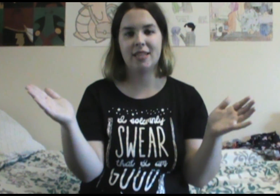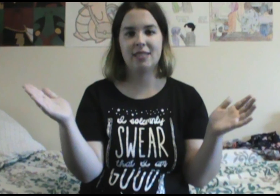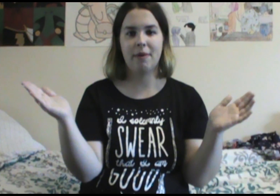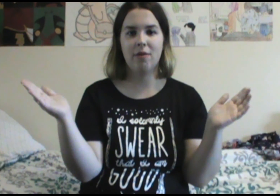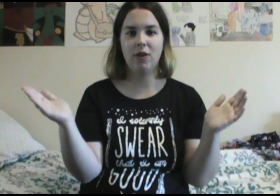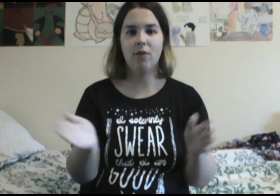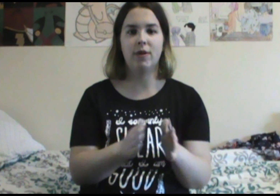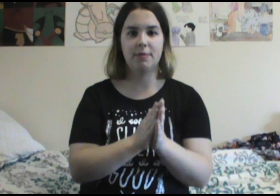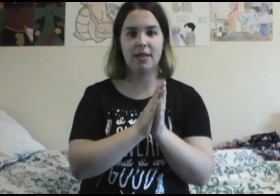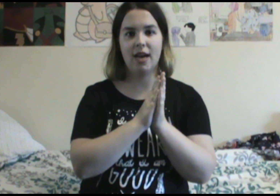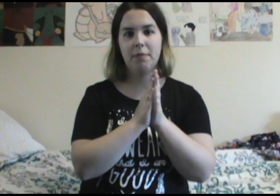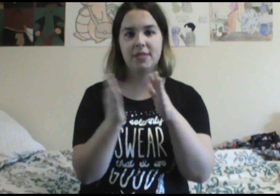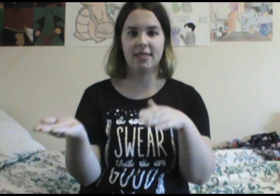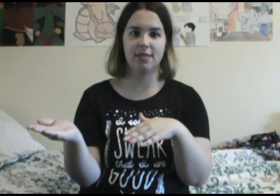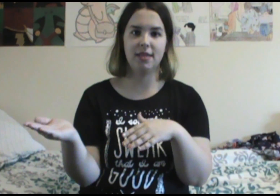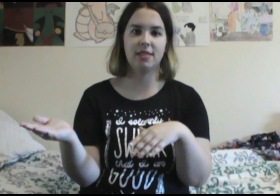that's my review of Once Upon a Time, Season 6,